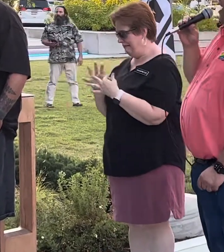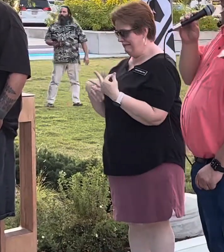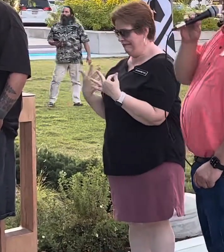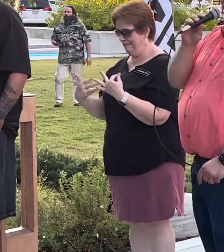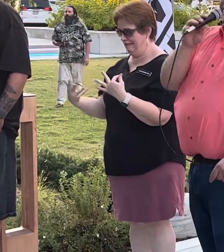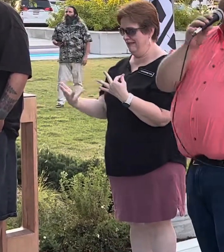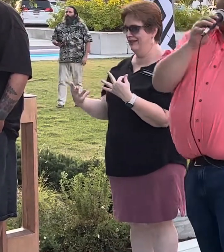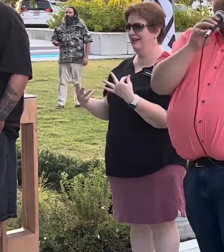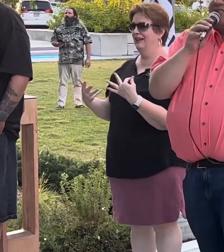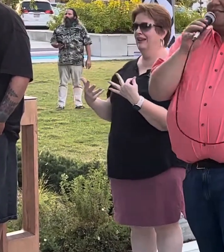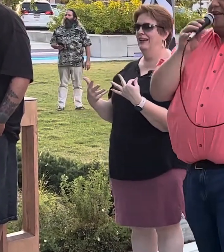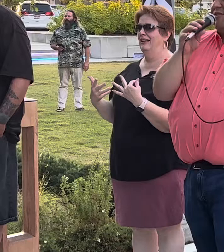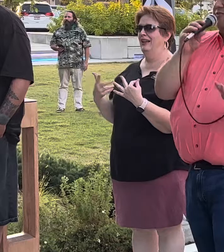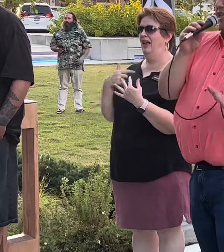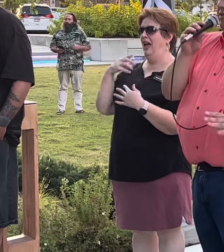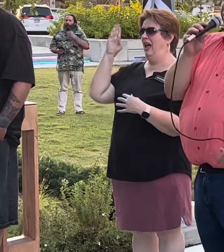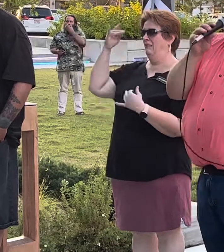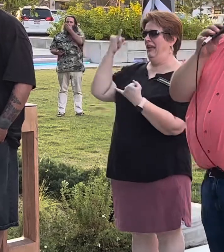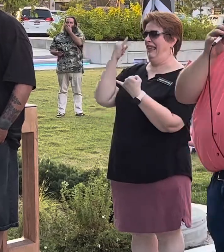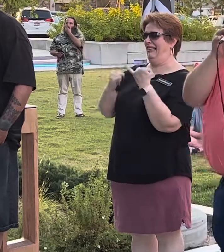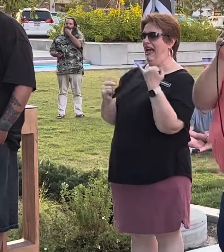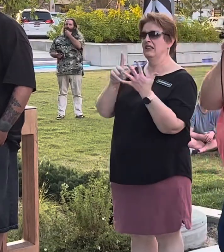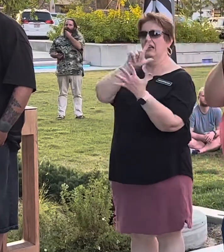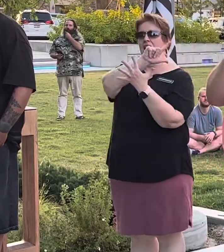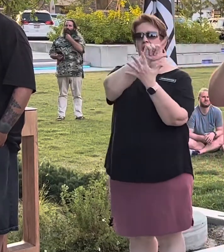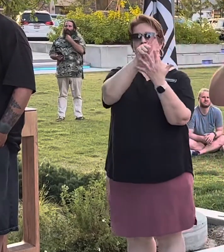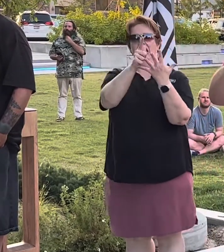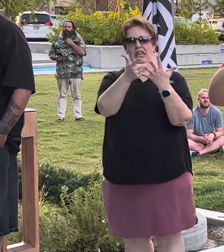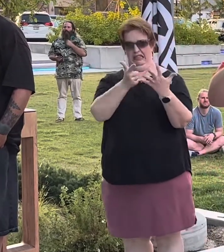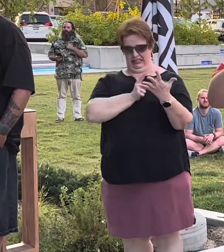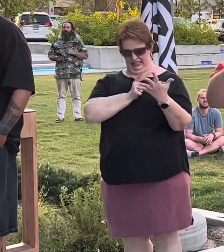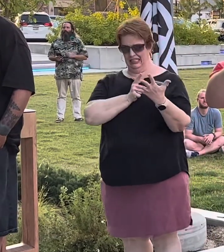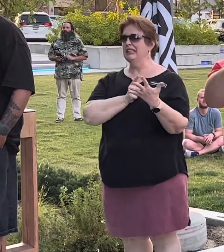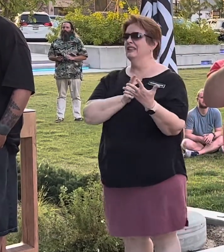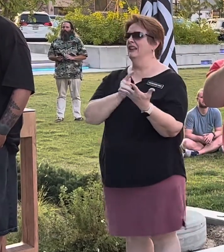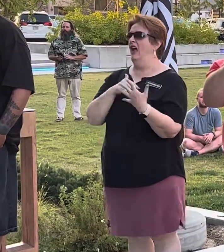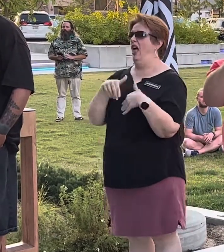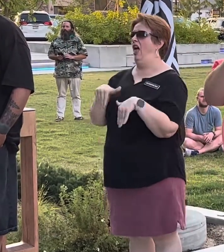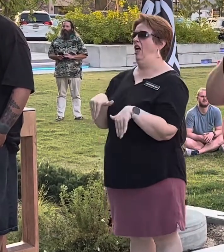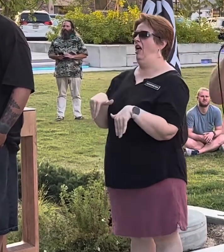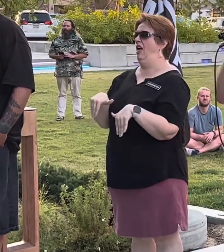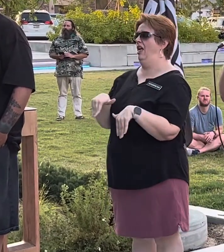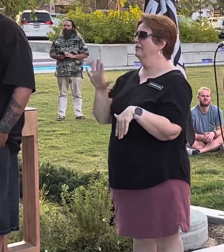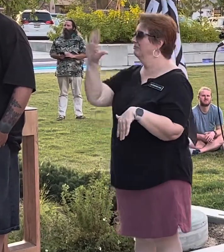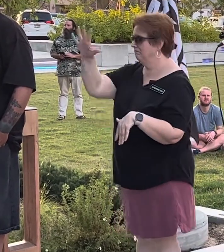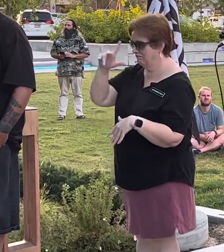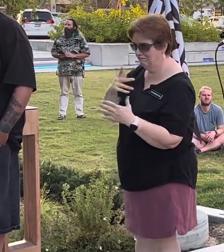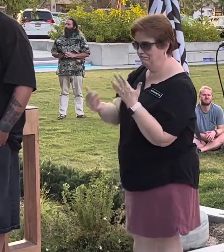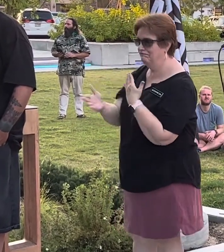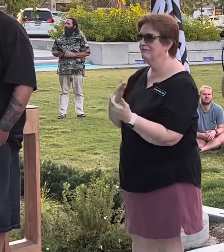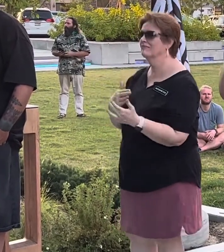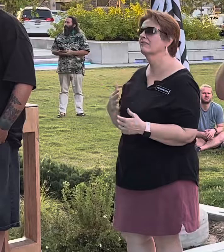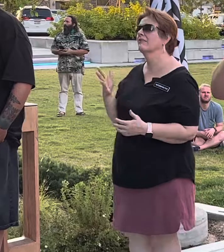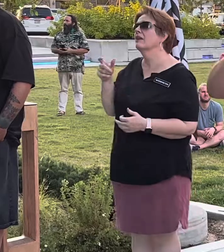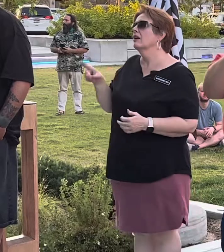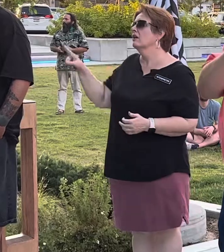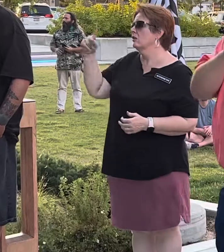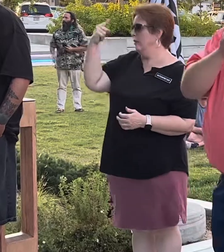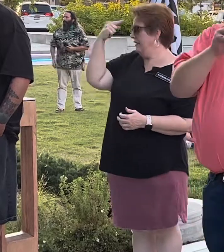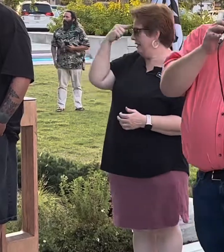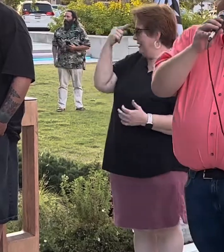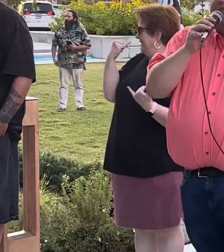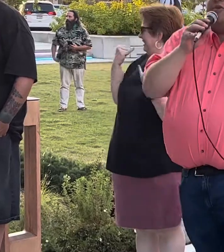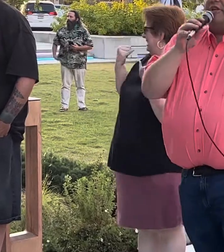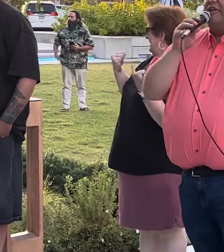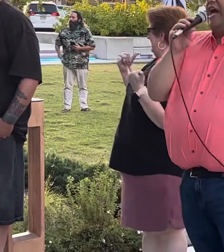I hate having to speak last because then I have to follow everyone, and I never know what to say, but I want you to think about your opportunity right